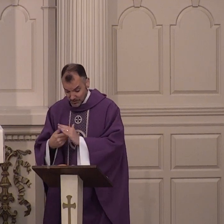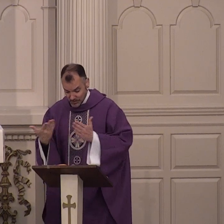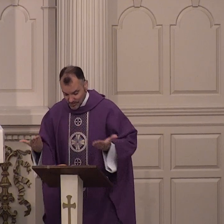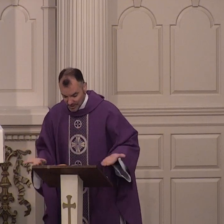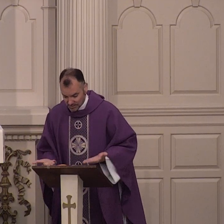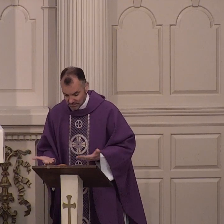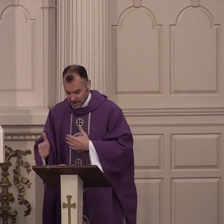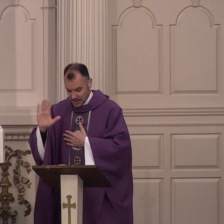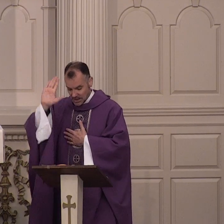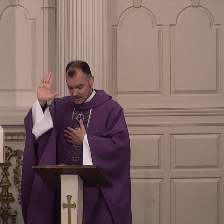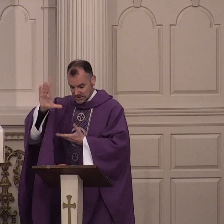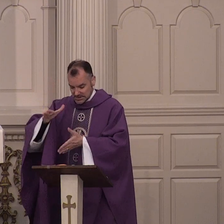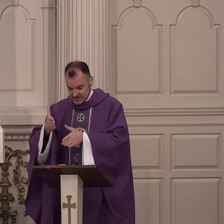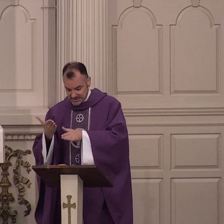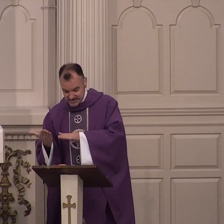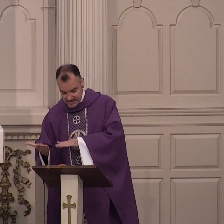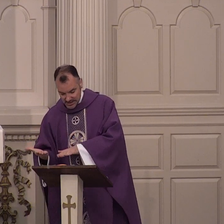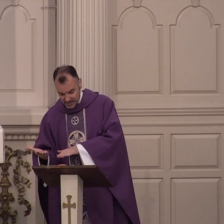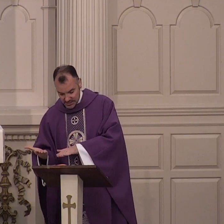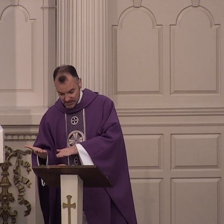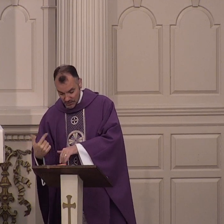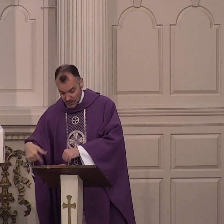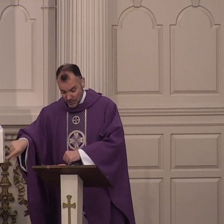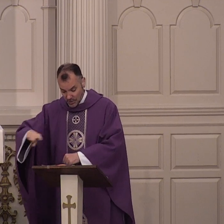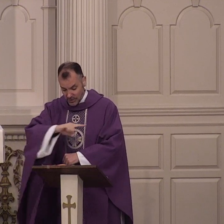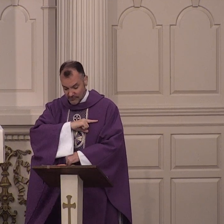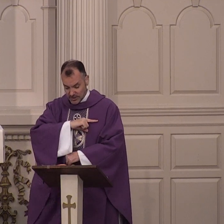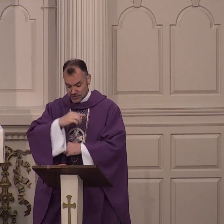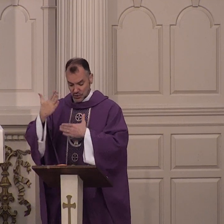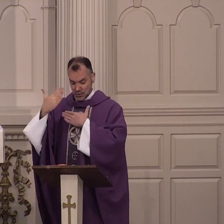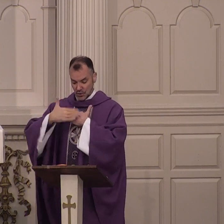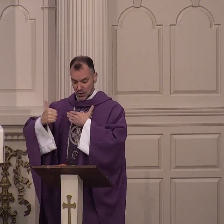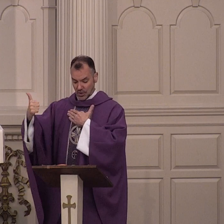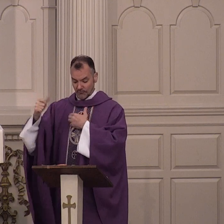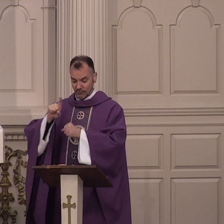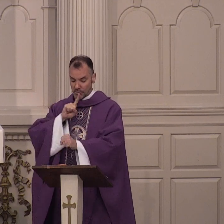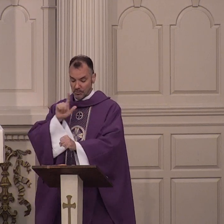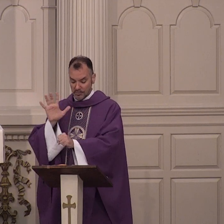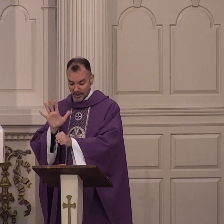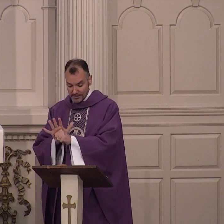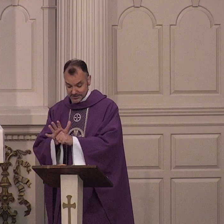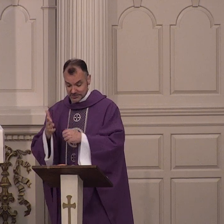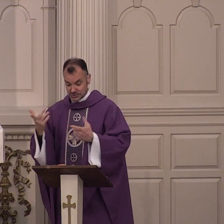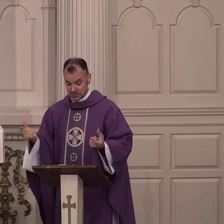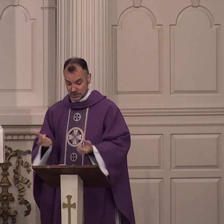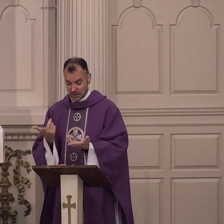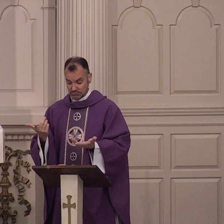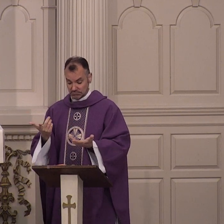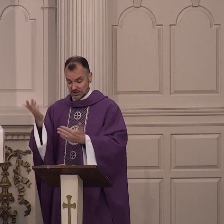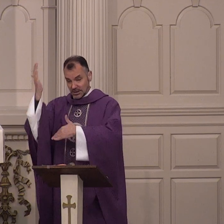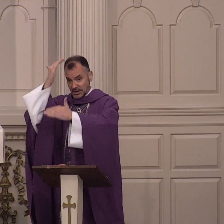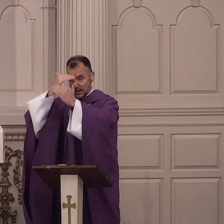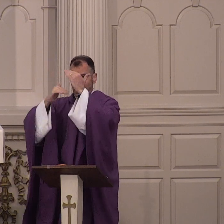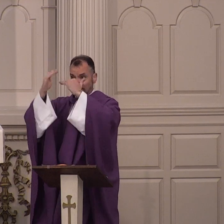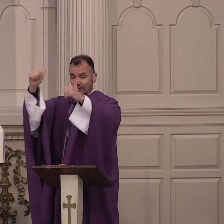so that by means of his death, those who are called may receive the promise of an